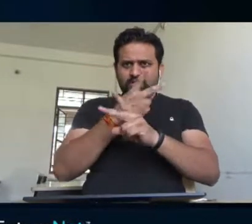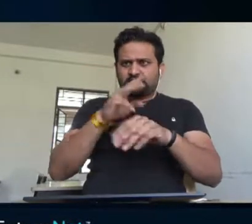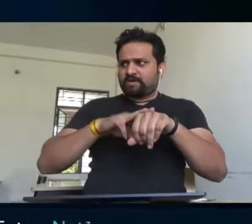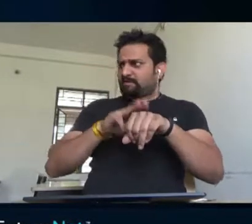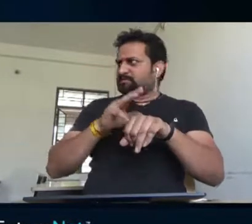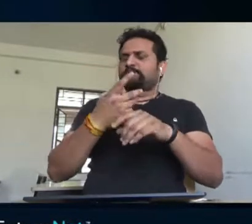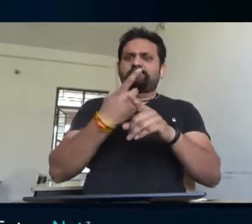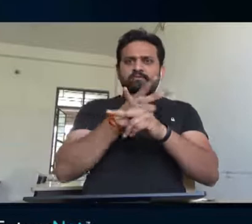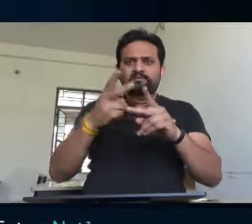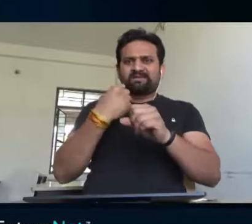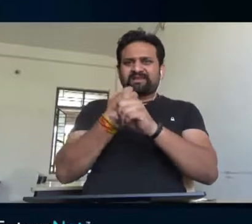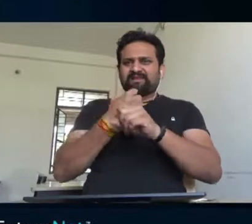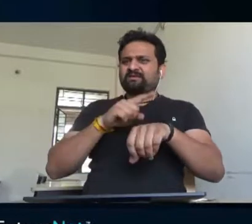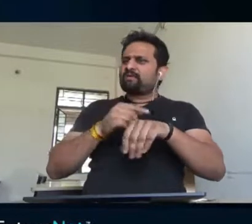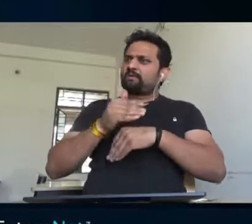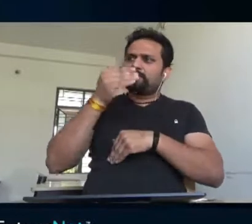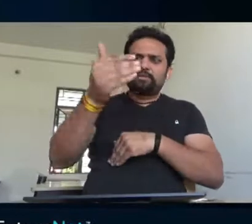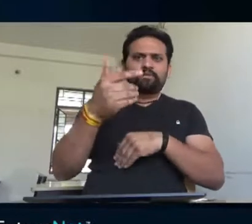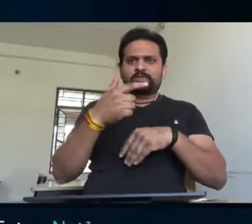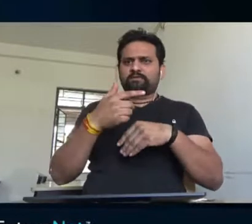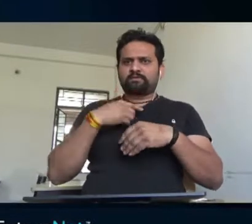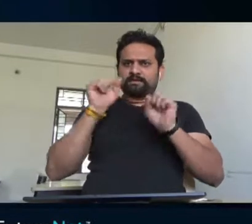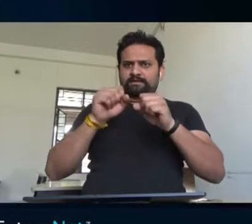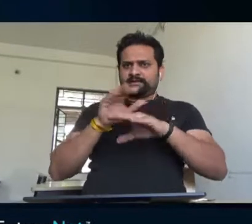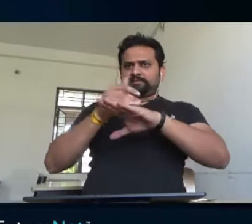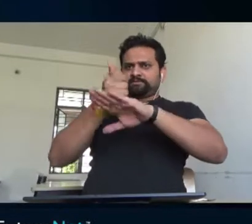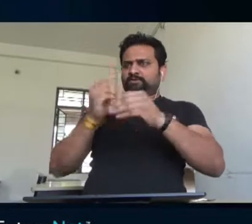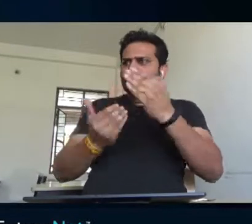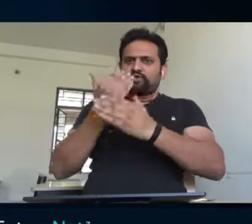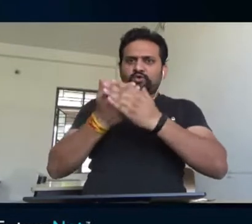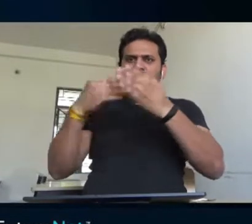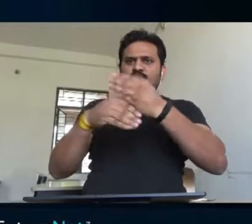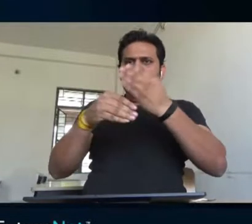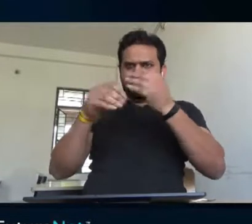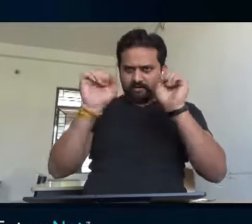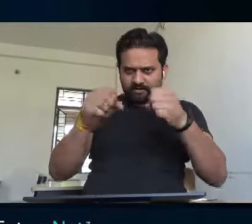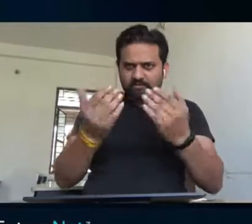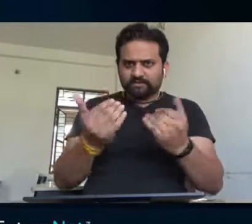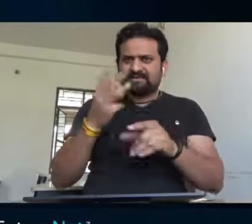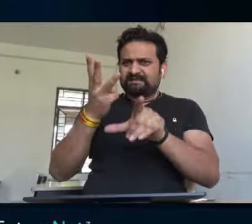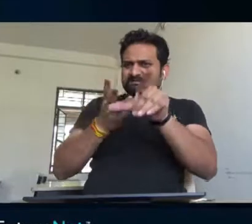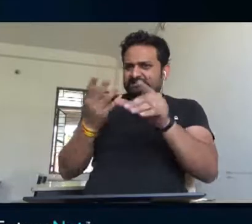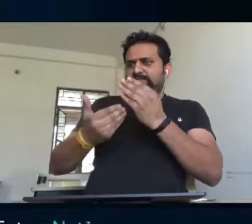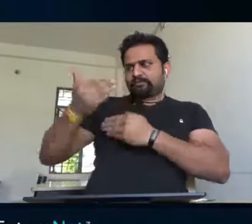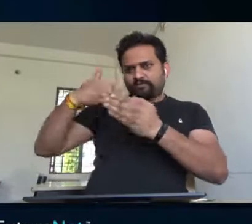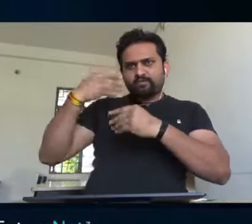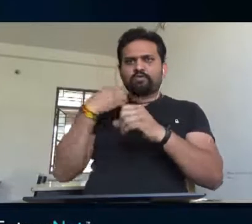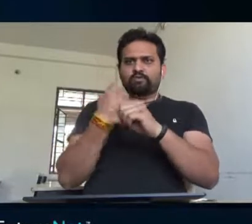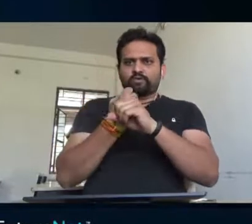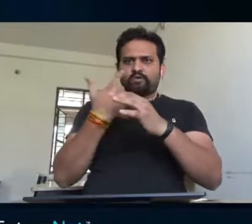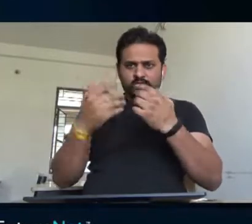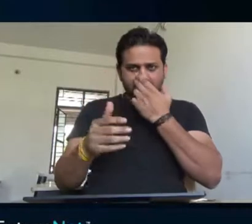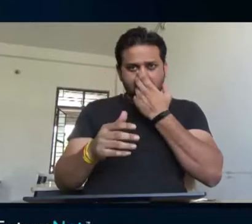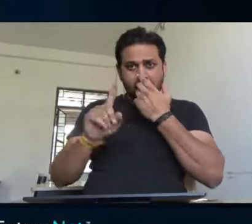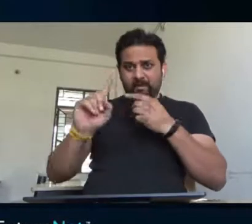memberships, and anytime we can launch additional programs. Almost 2 years ago, we did that the first time